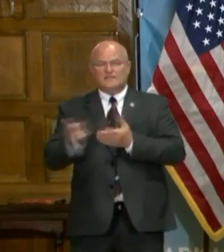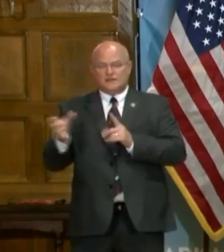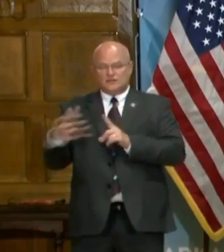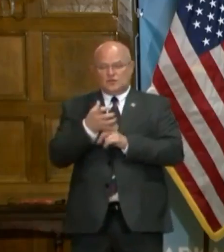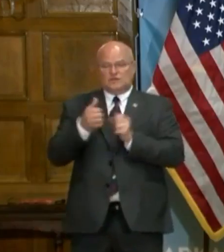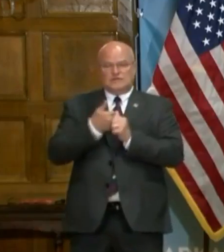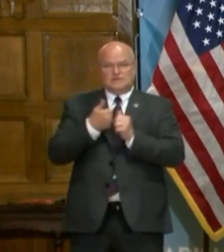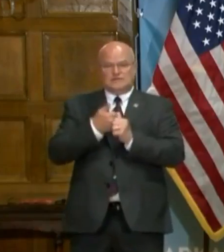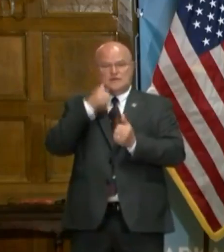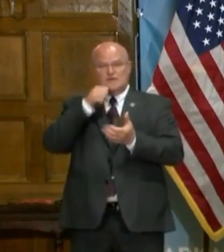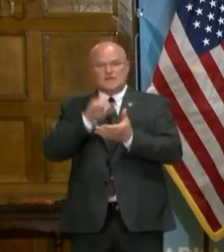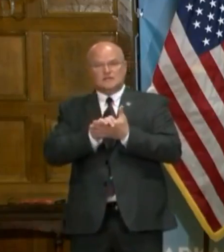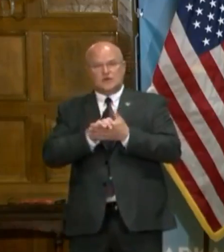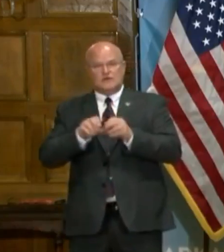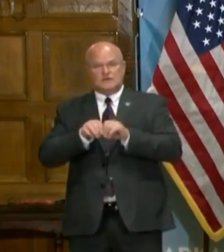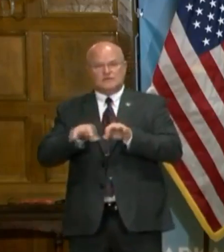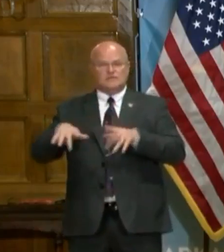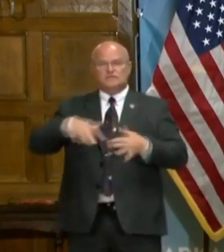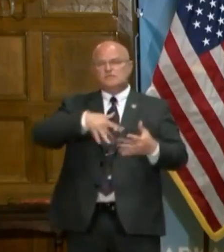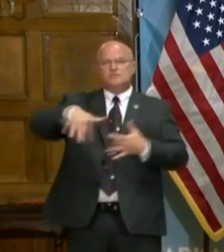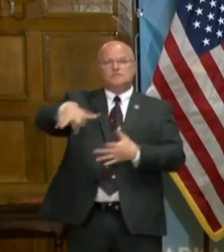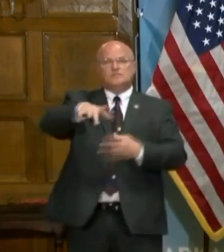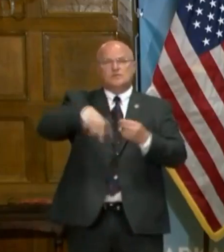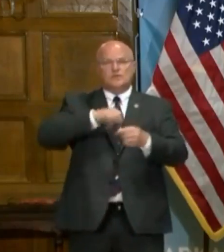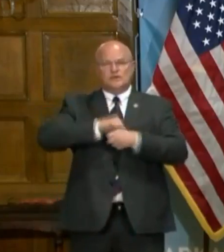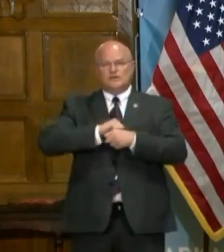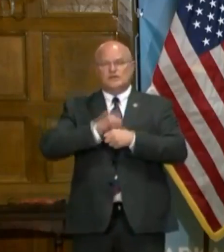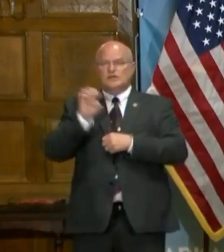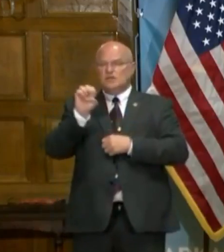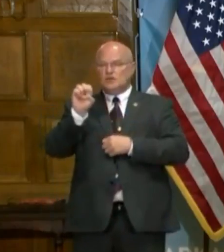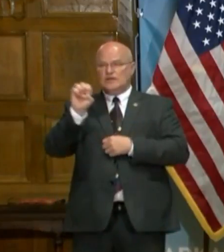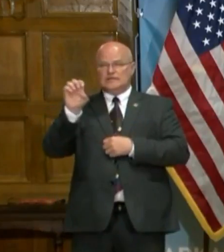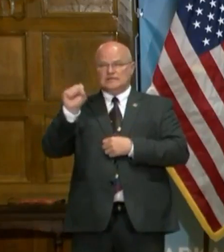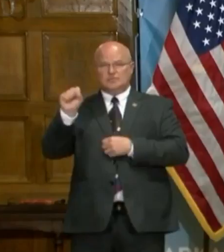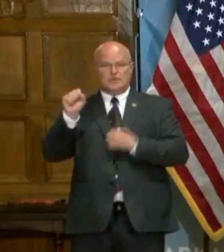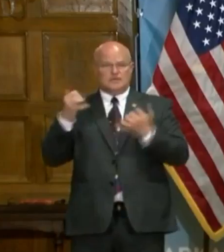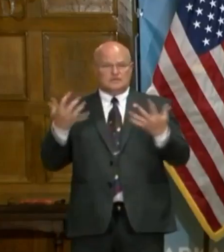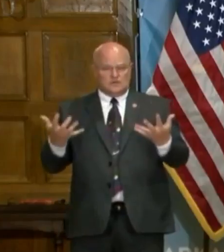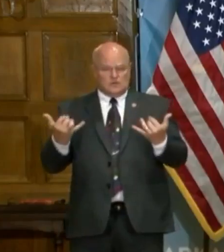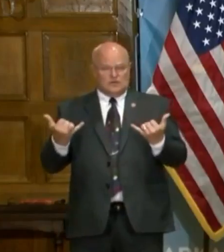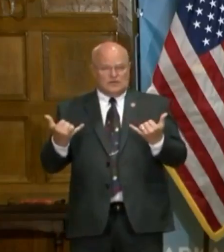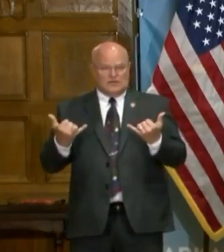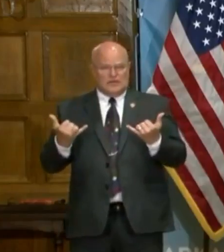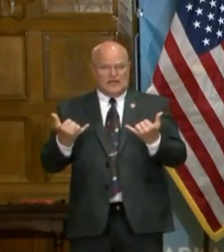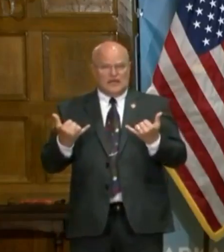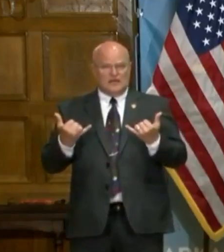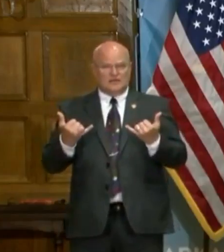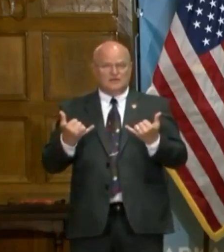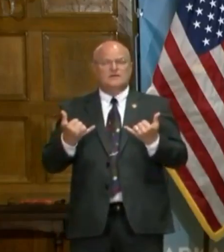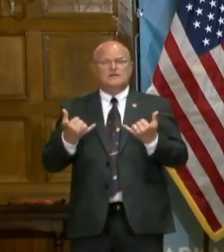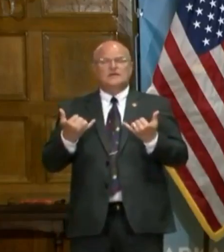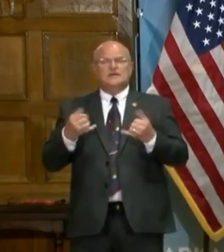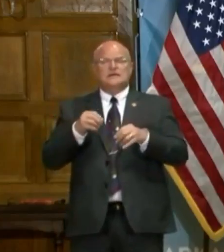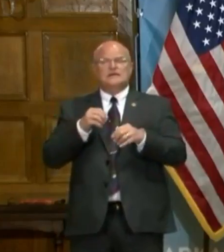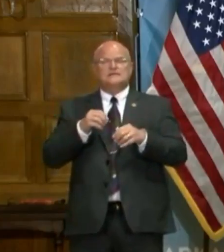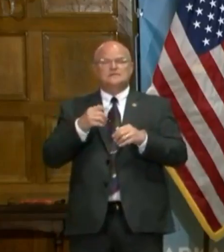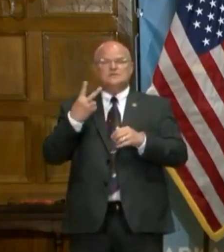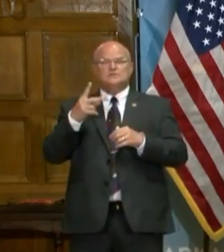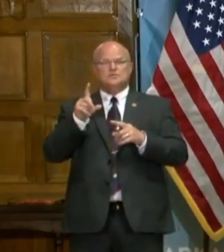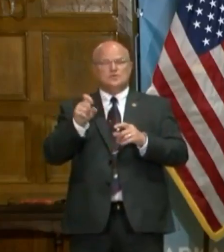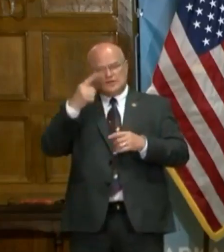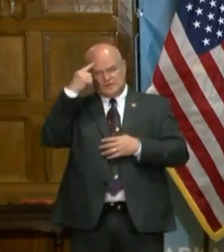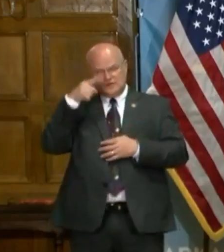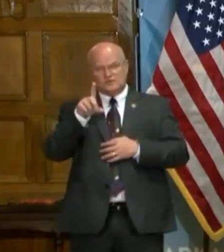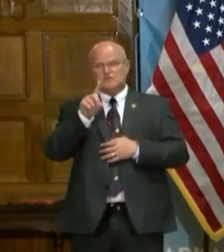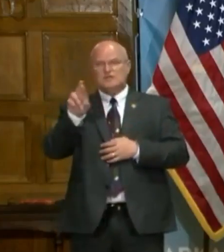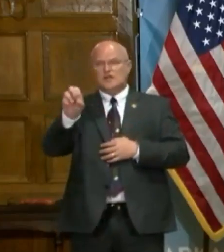himself and is widely circulated in Eureka Springs. He's back in Department of Corrections custody. So 2 questions for